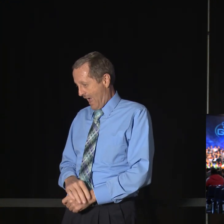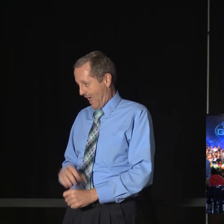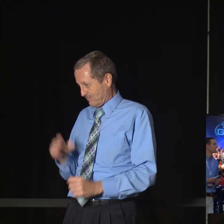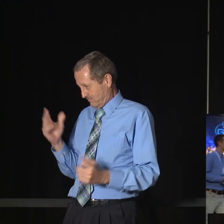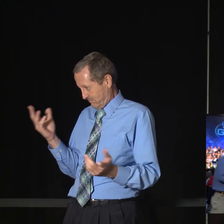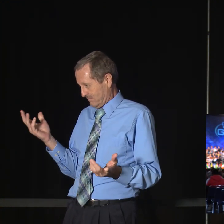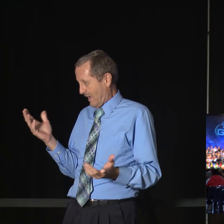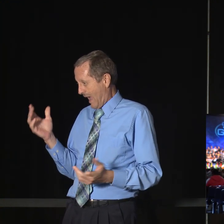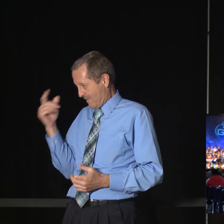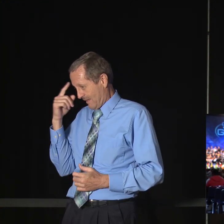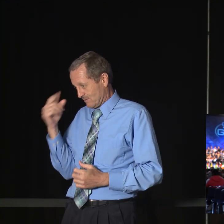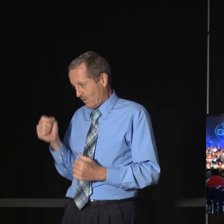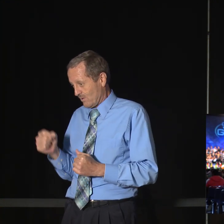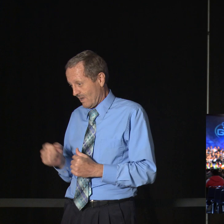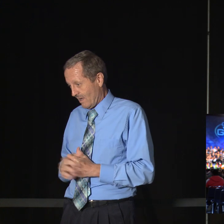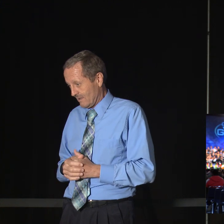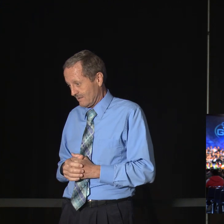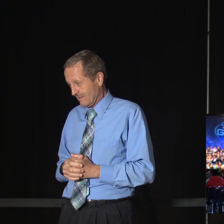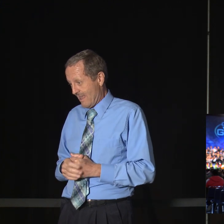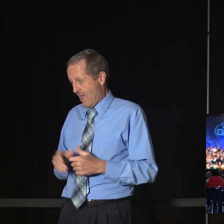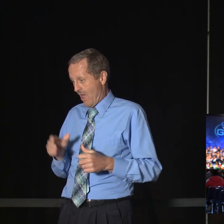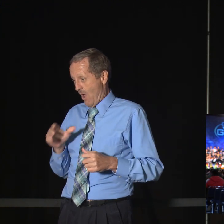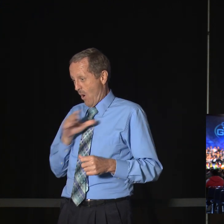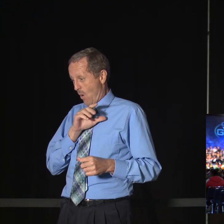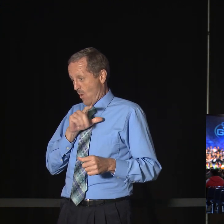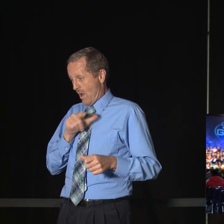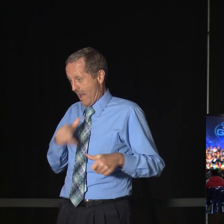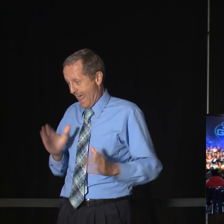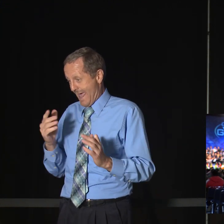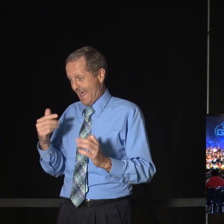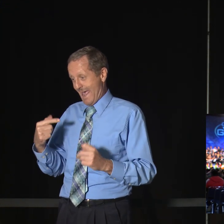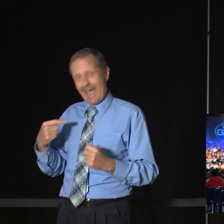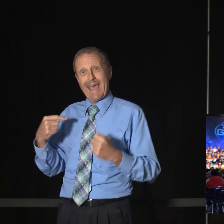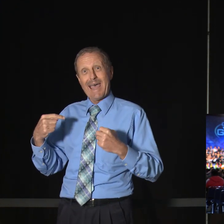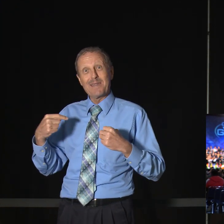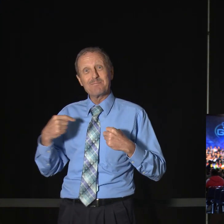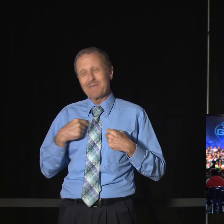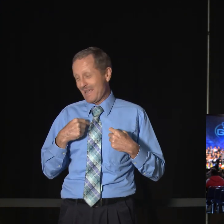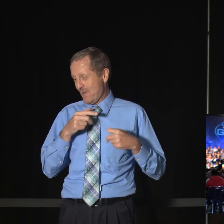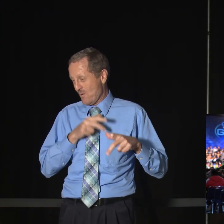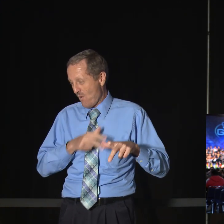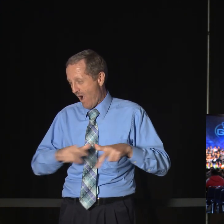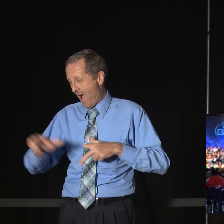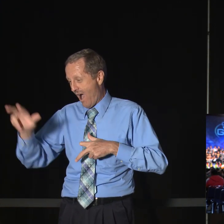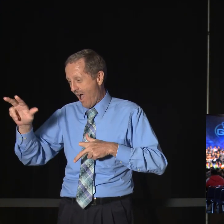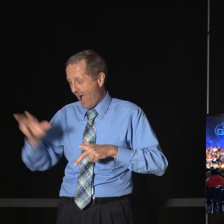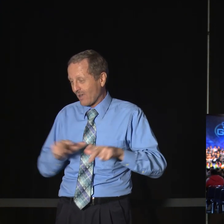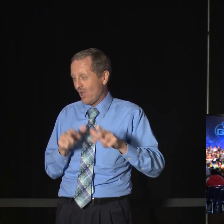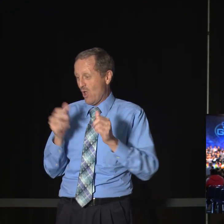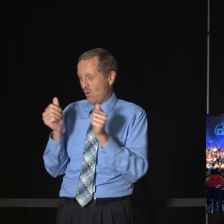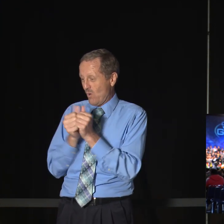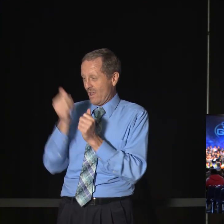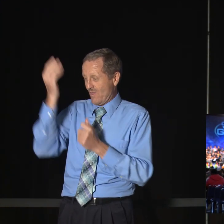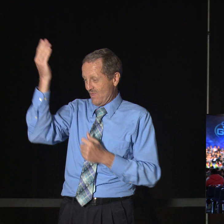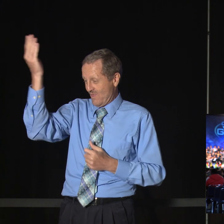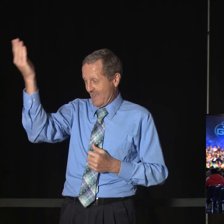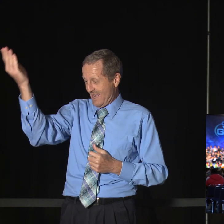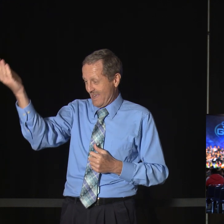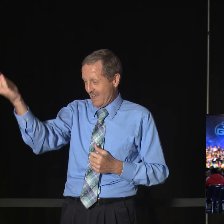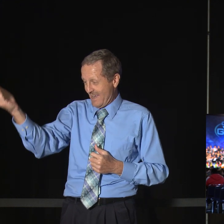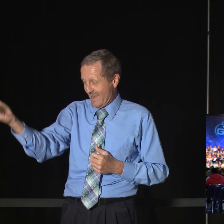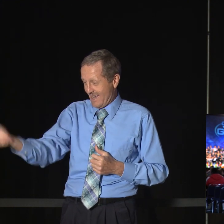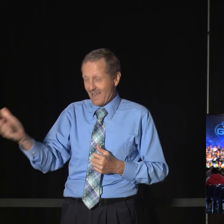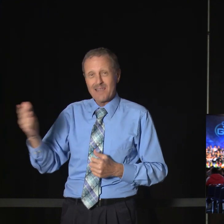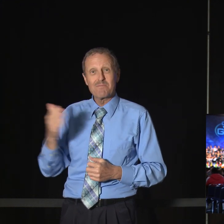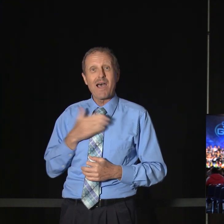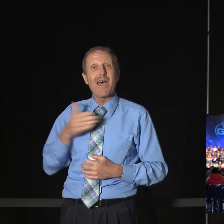new. And you had an experience just this morning with prayer. I love that about GYC is that time of prayer and the time in the prayer room. And I'm ashamed